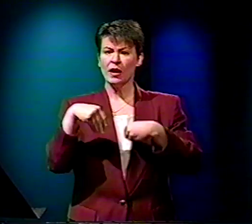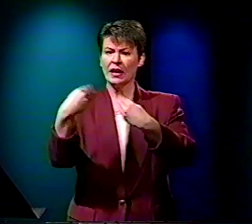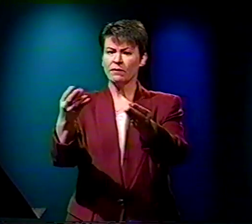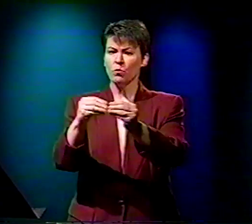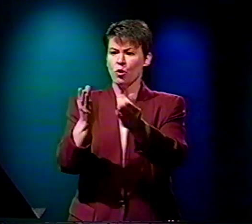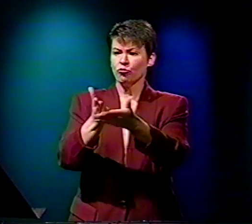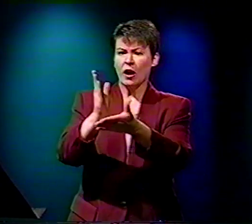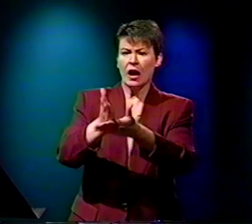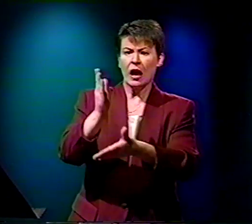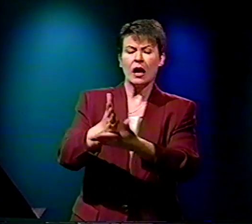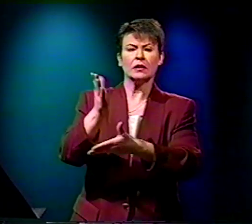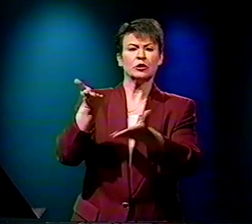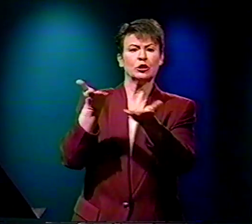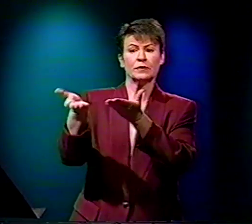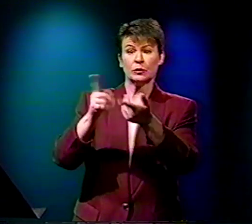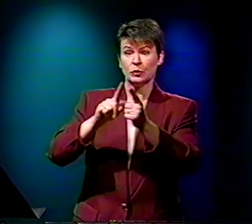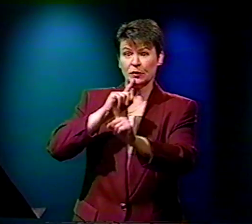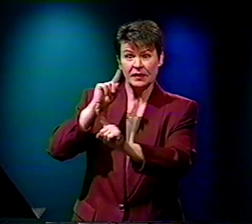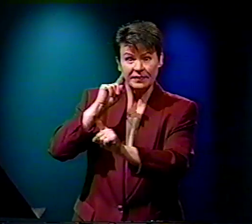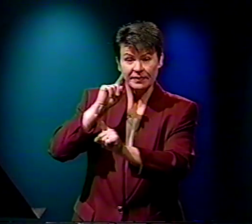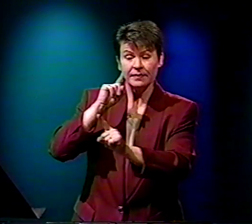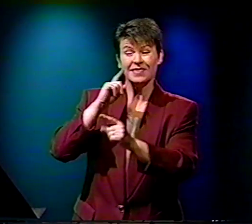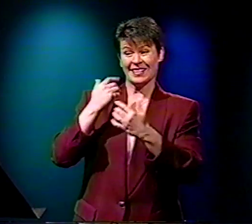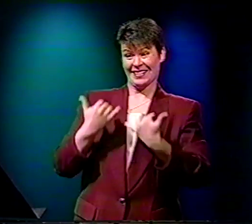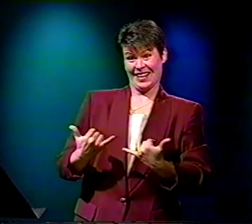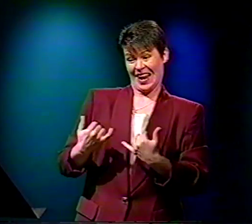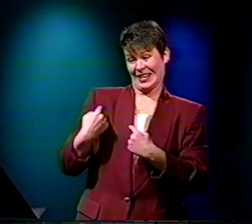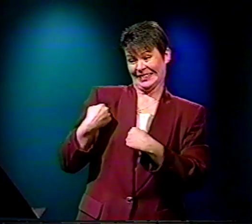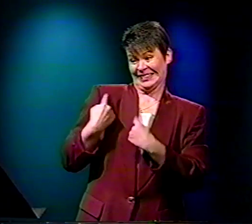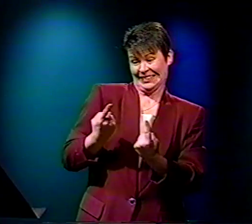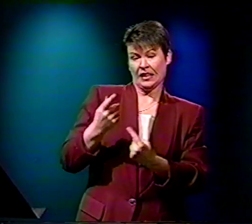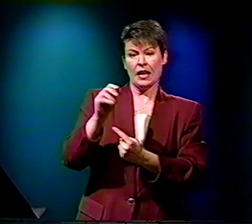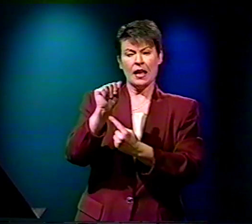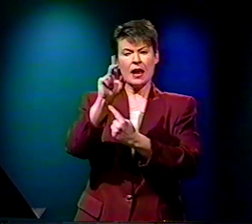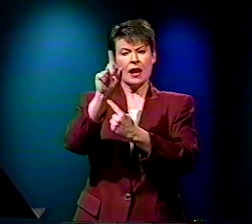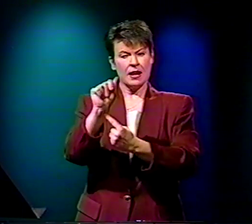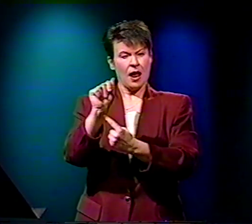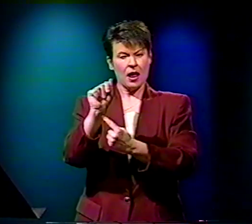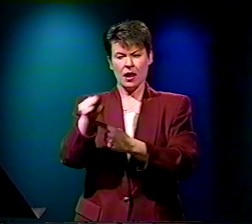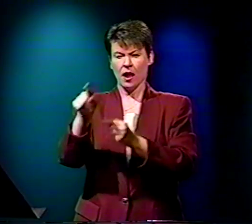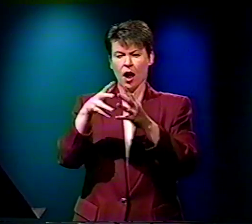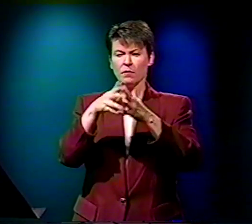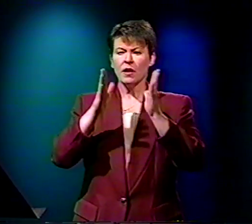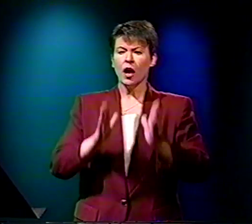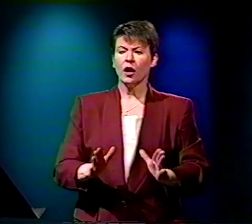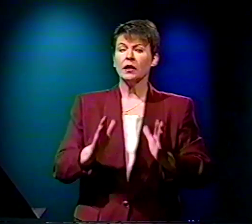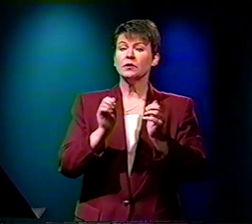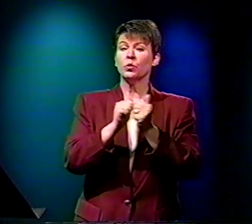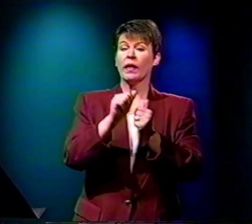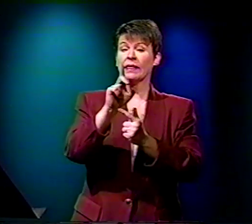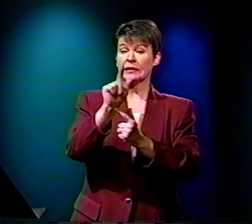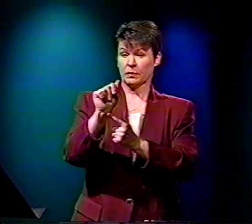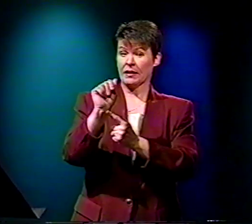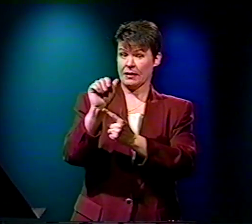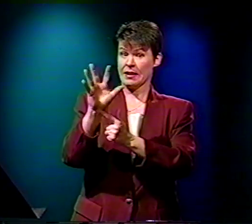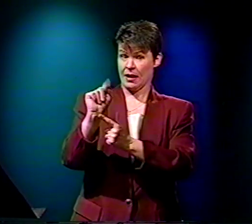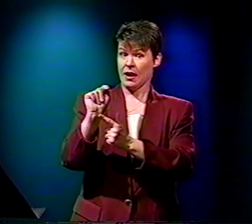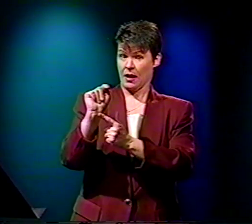Section 504 gave more rights and services to deaf people, and now with the advent of the ADA, the Americans with